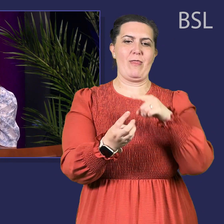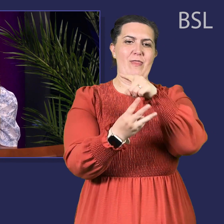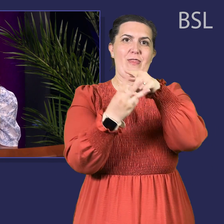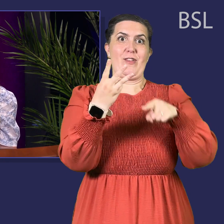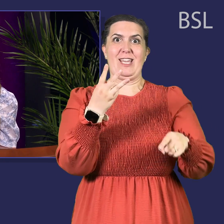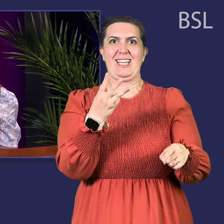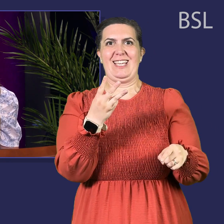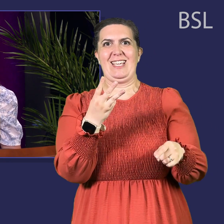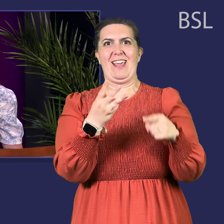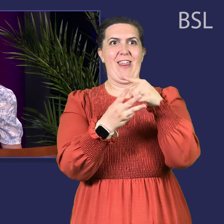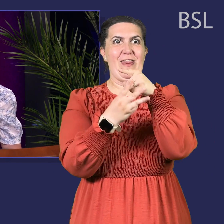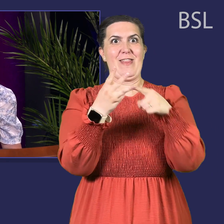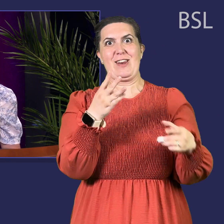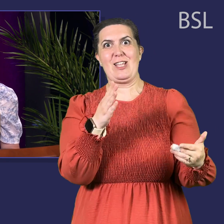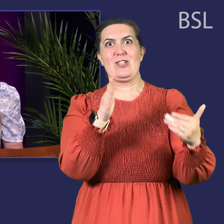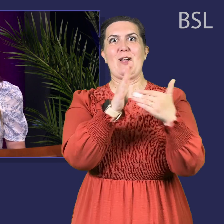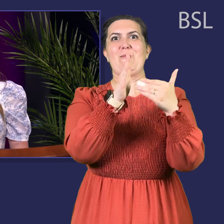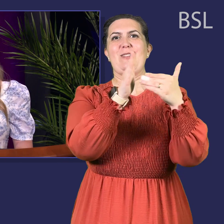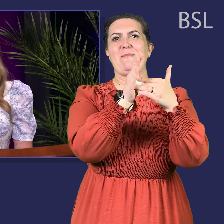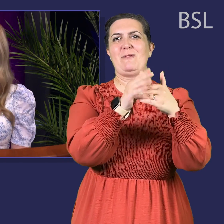top three century highlights.